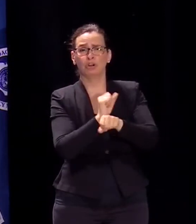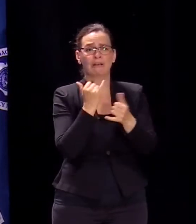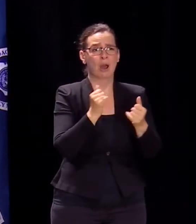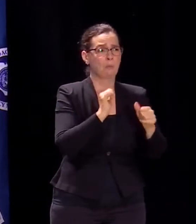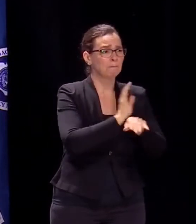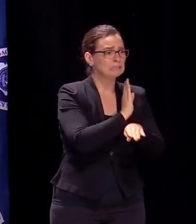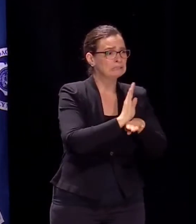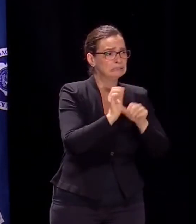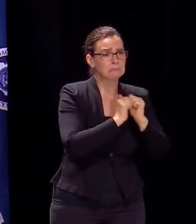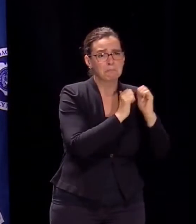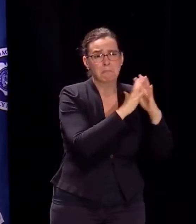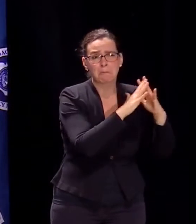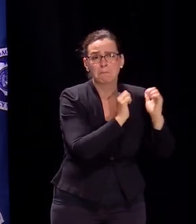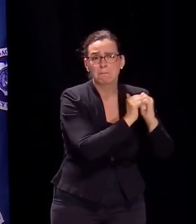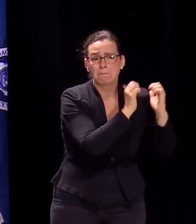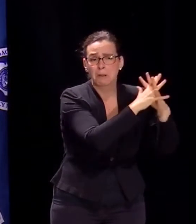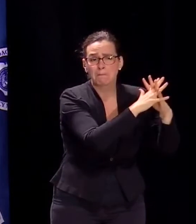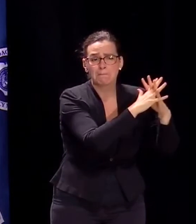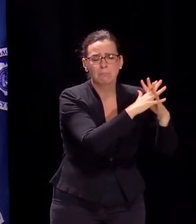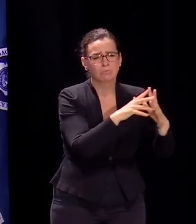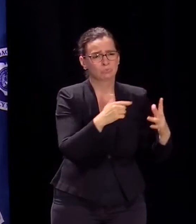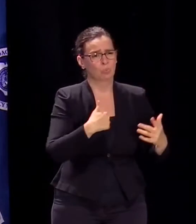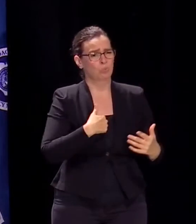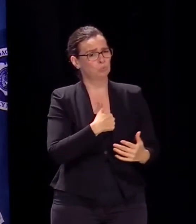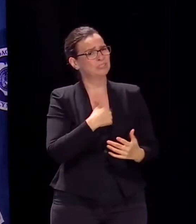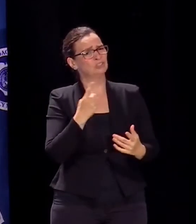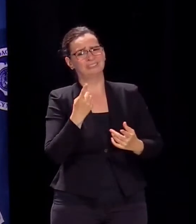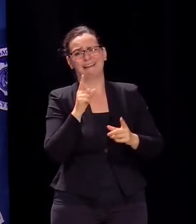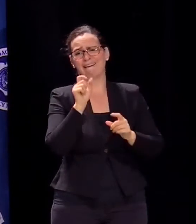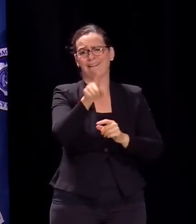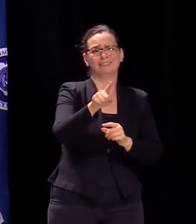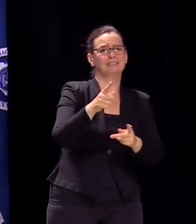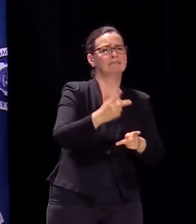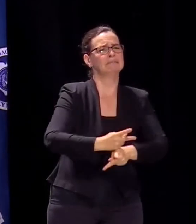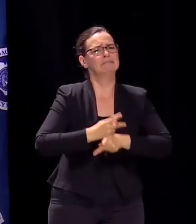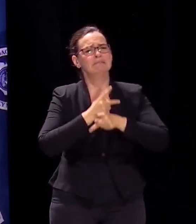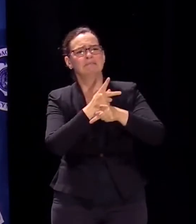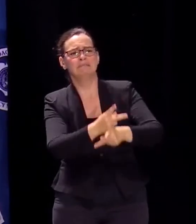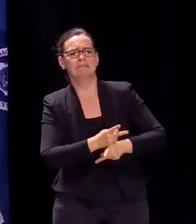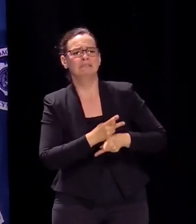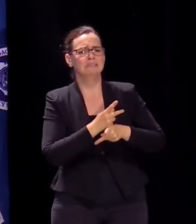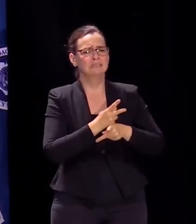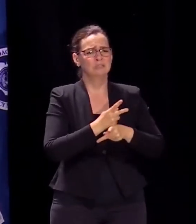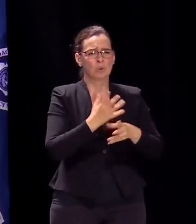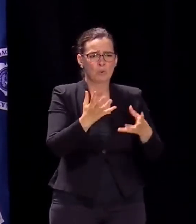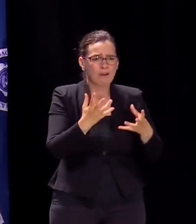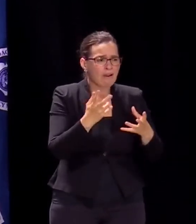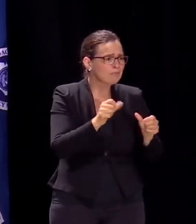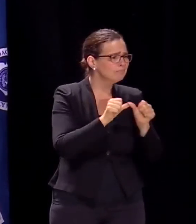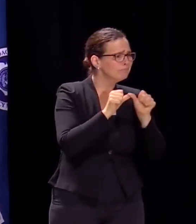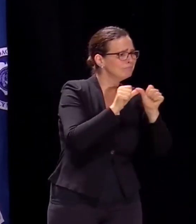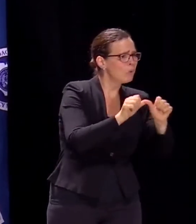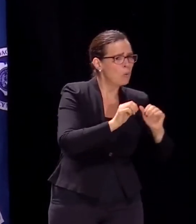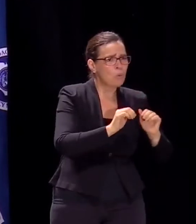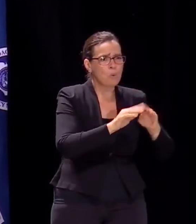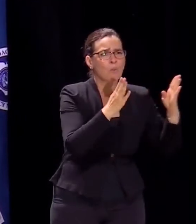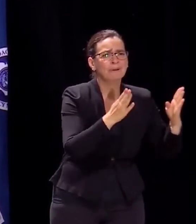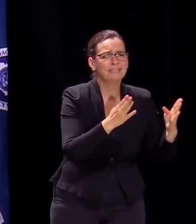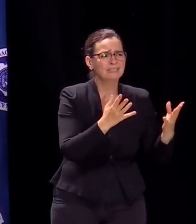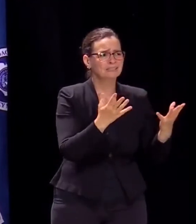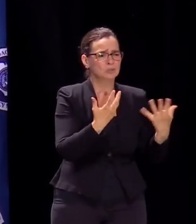about moving backwards goes away. And businesses can keep doing what they're doing to try to make up and catch up the rest of the year.